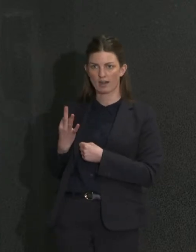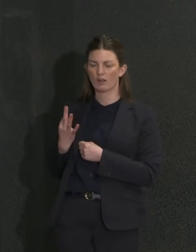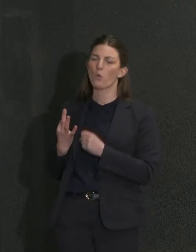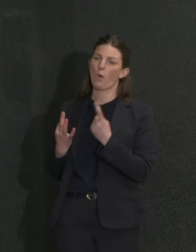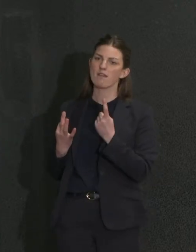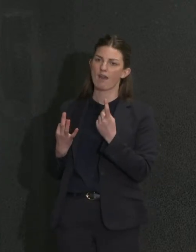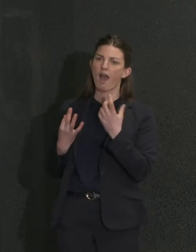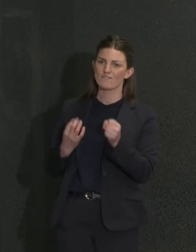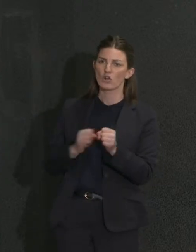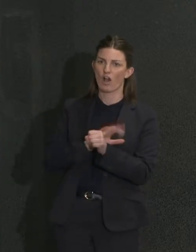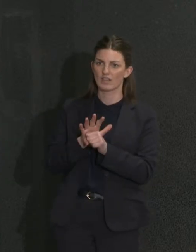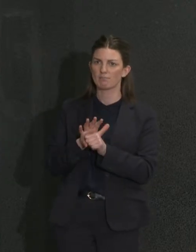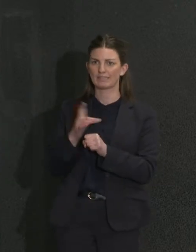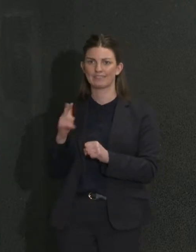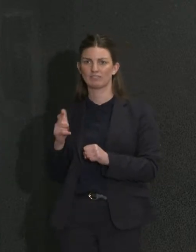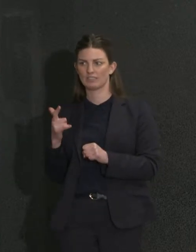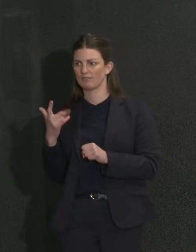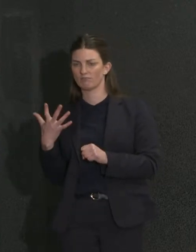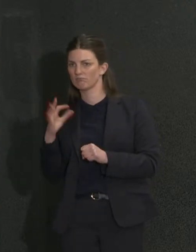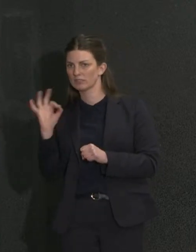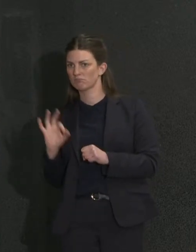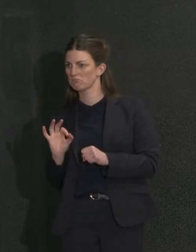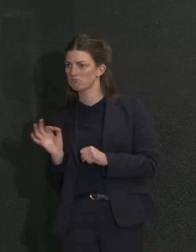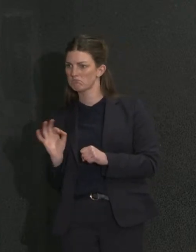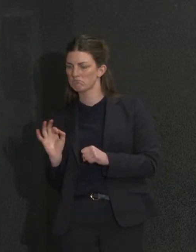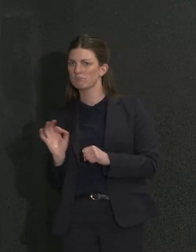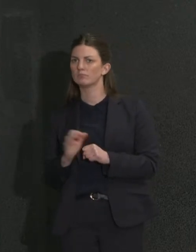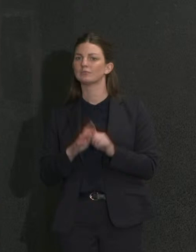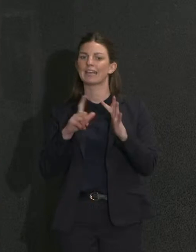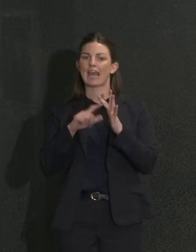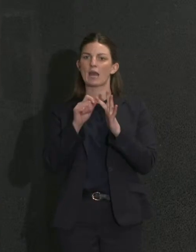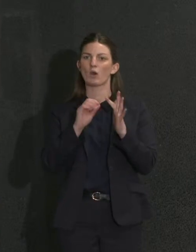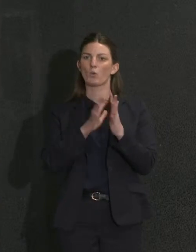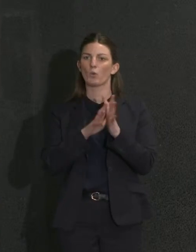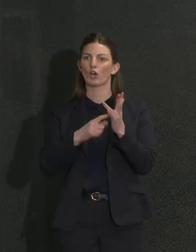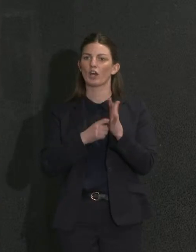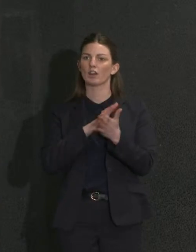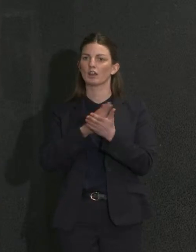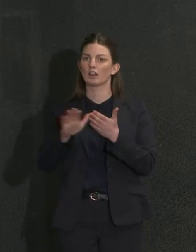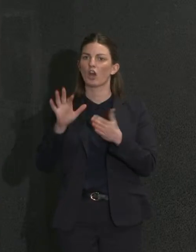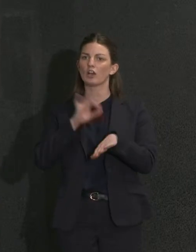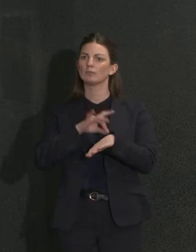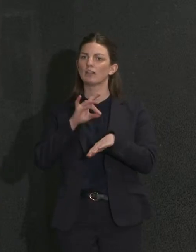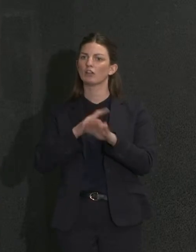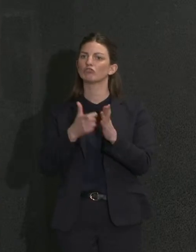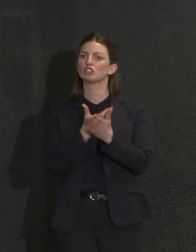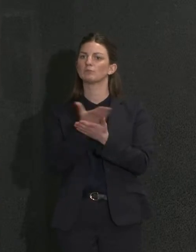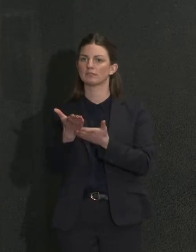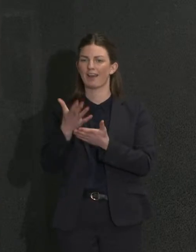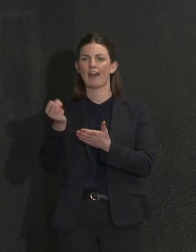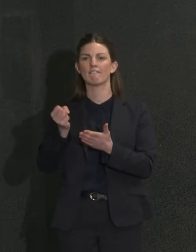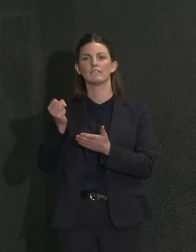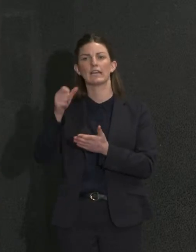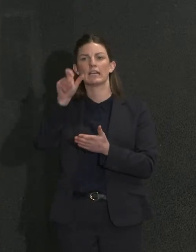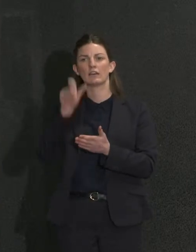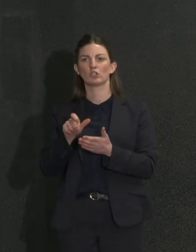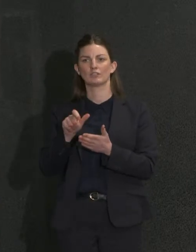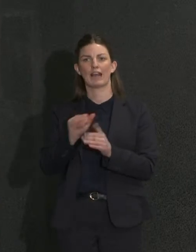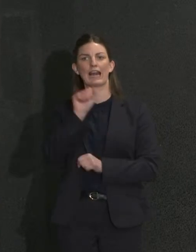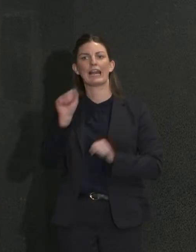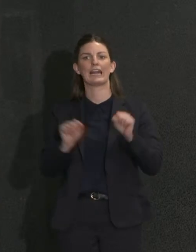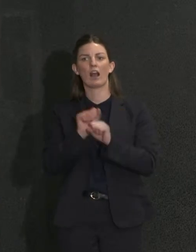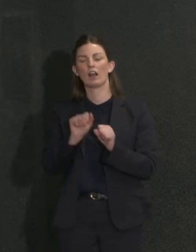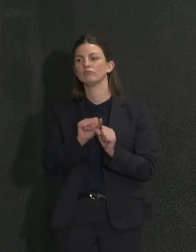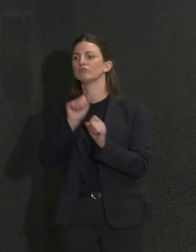positive case there as well. And at the Epworth Hospital, Richmond, where we had a cleaner work who was positive,